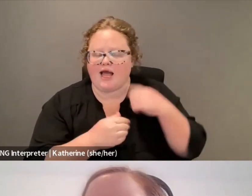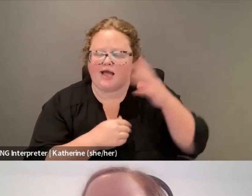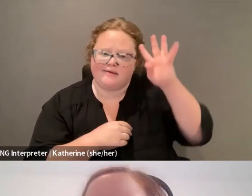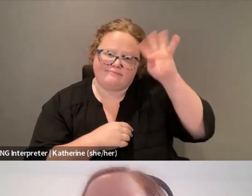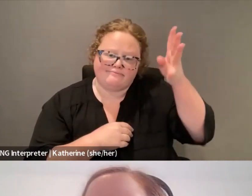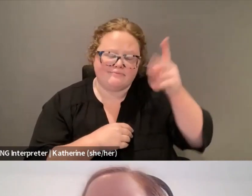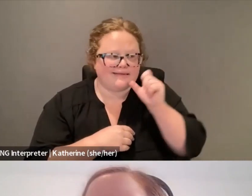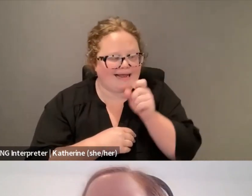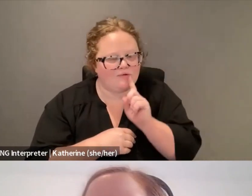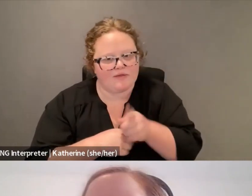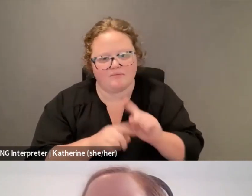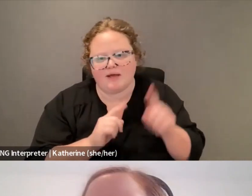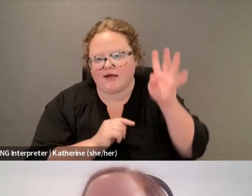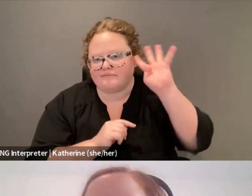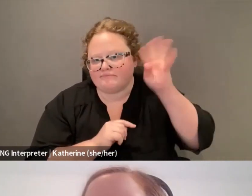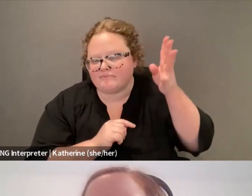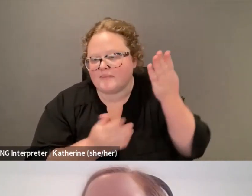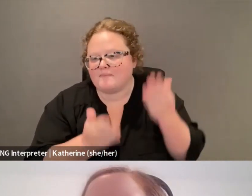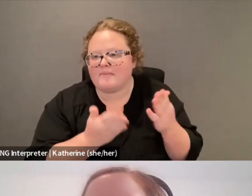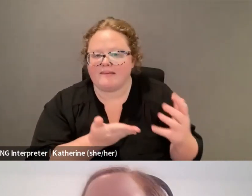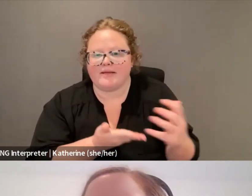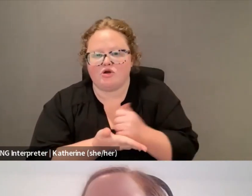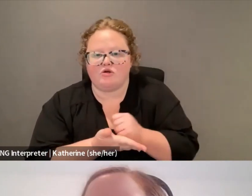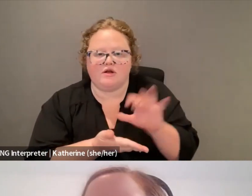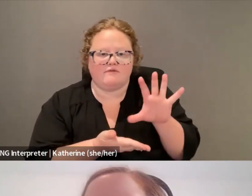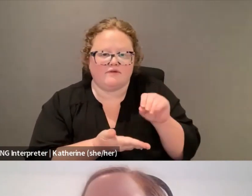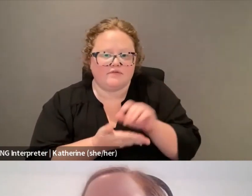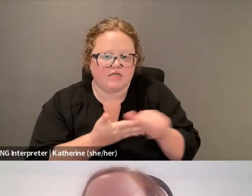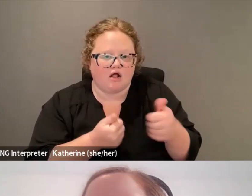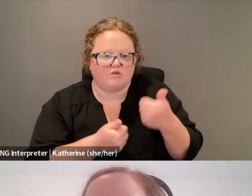is not a real number. You might get $50 per person per month.